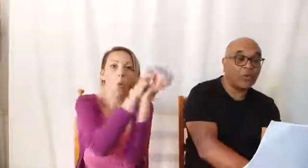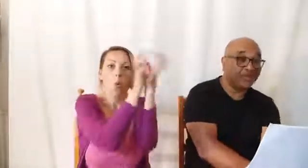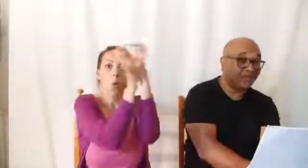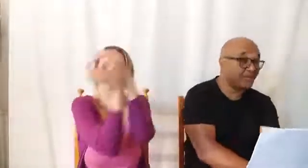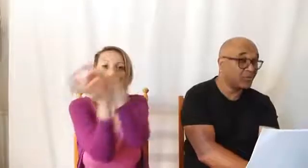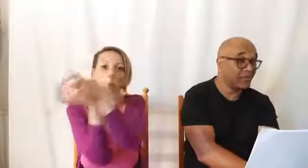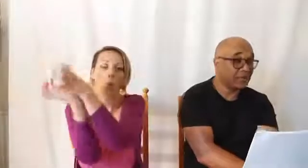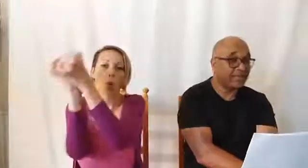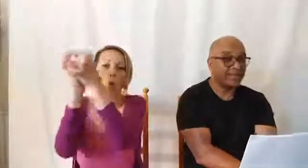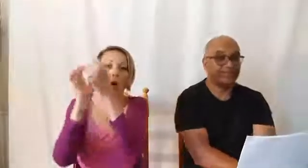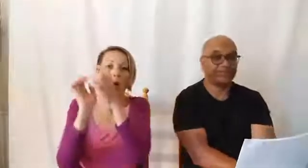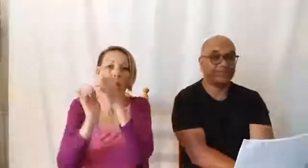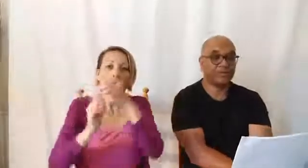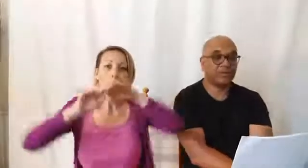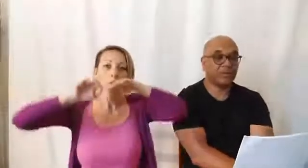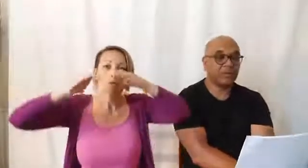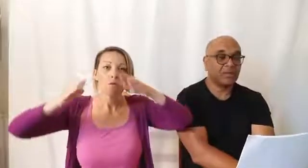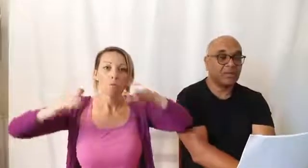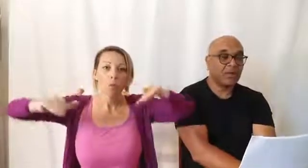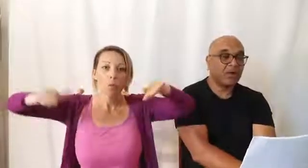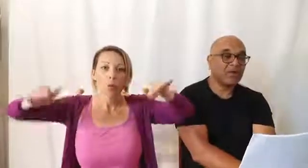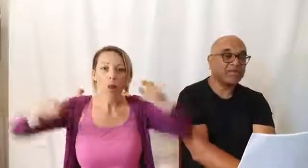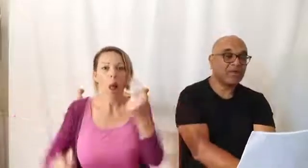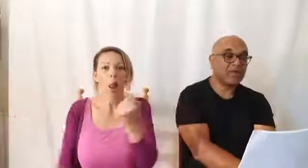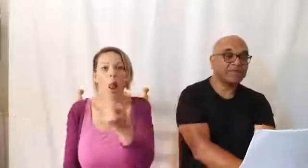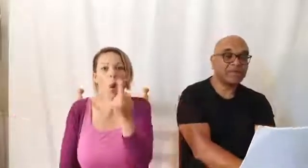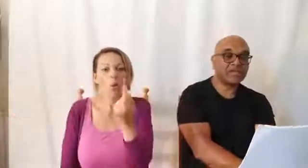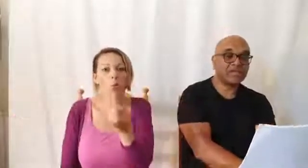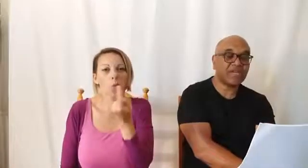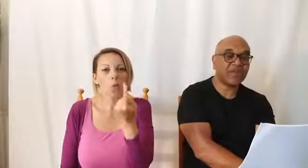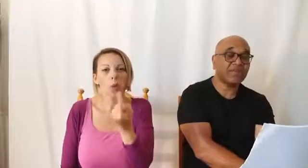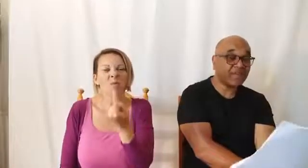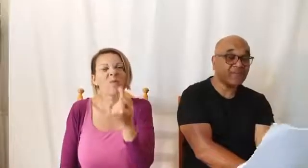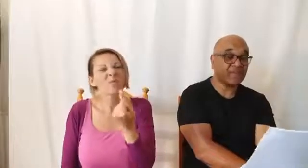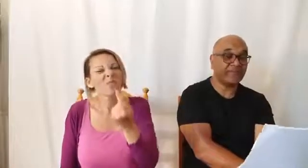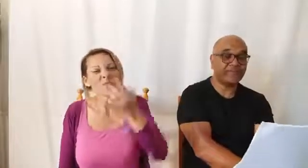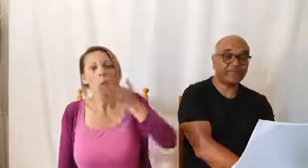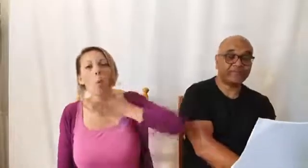little lonely, longing to find someone to share an adventure with.